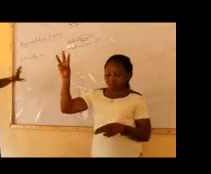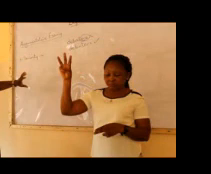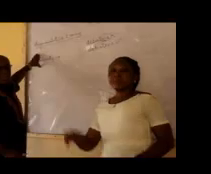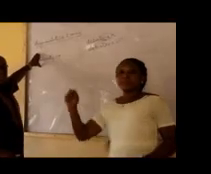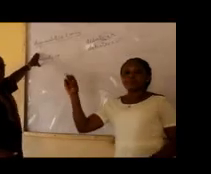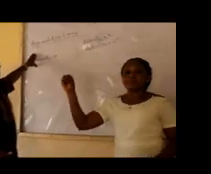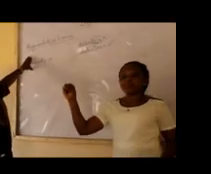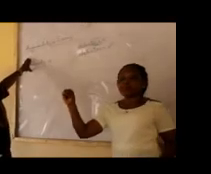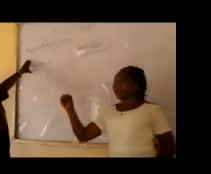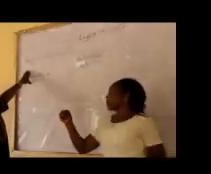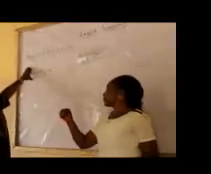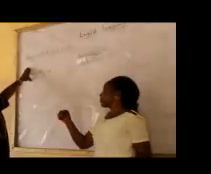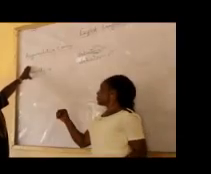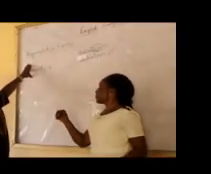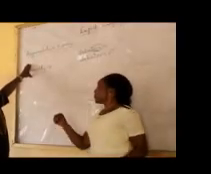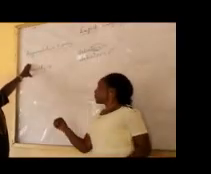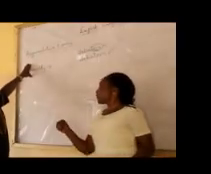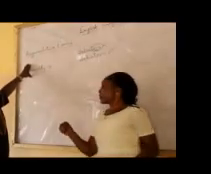when you